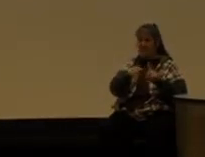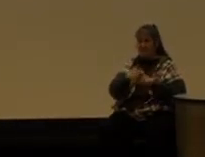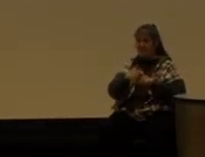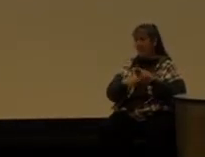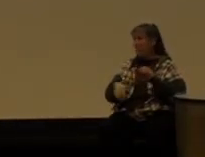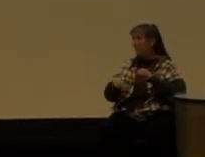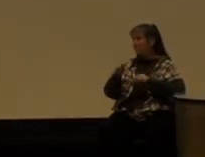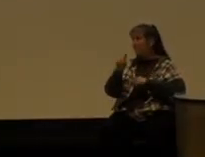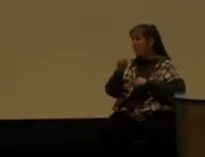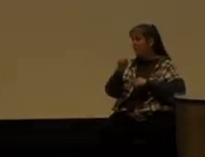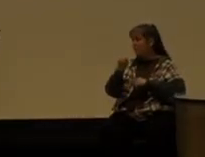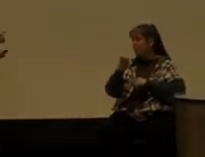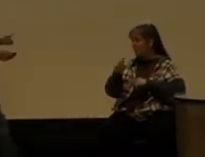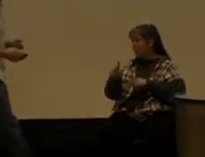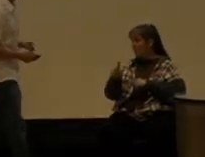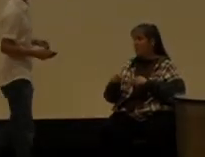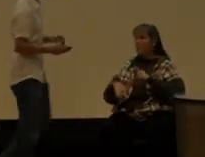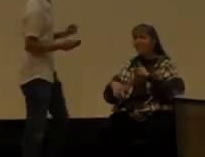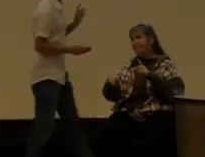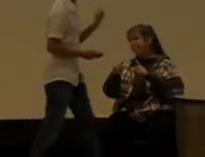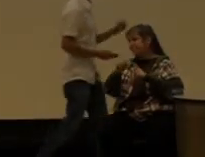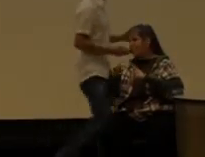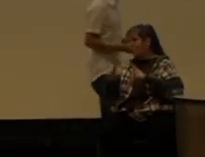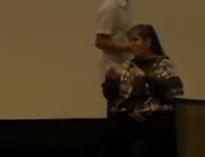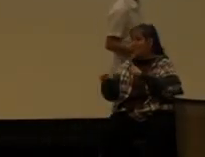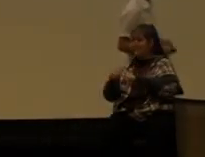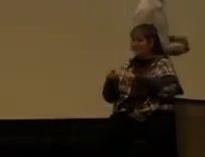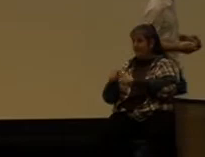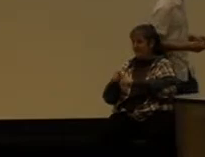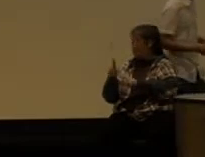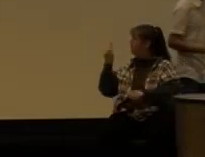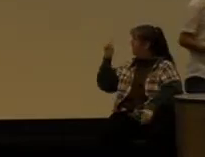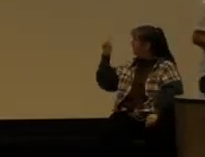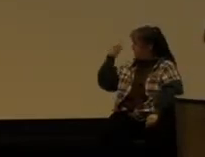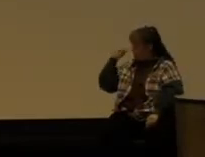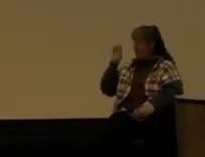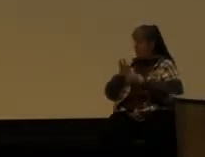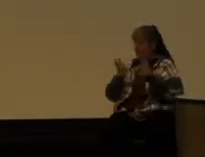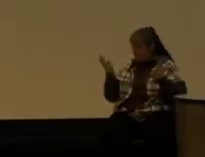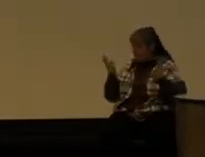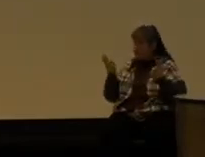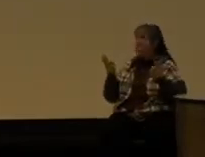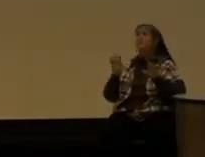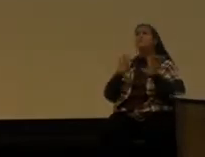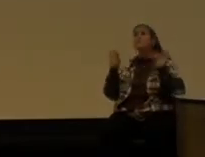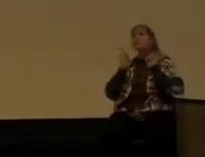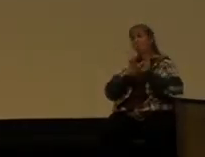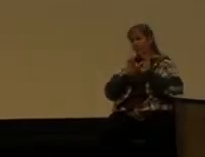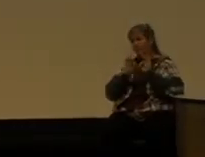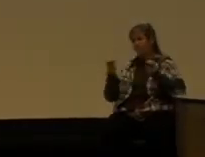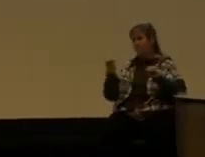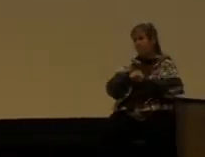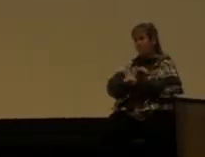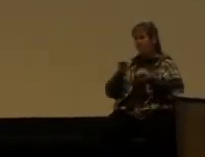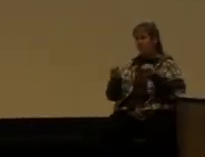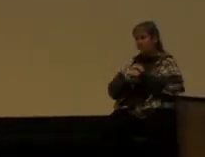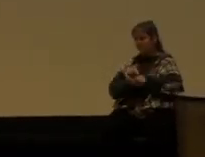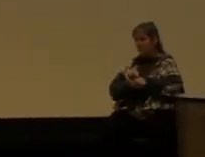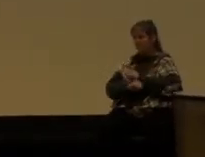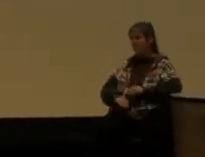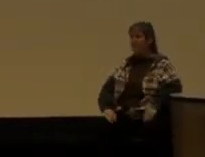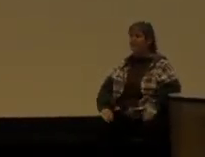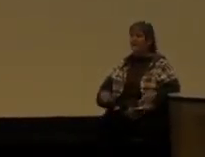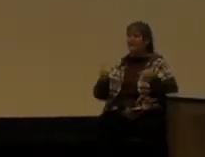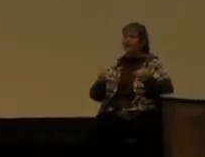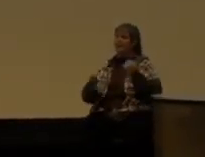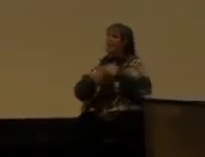difference in behavior. They just merely add one. So don't be confused about that. Alright, so now let's go to more common errors that